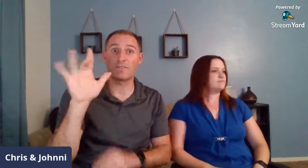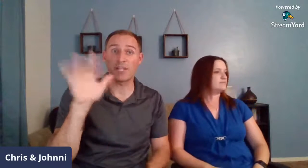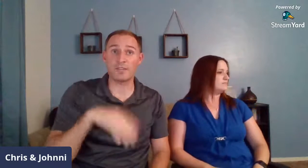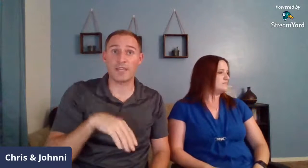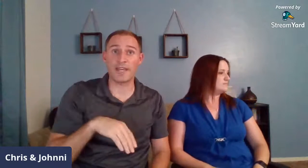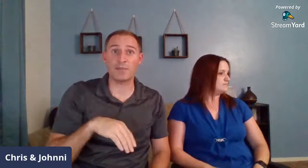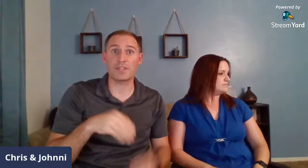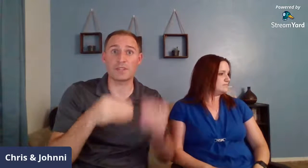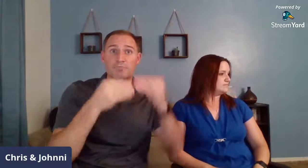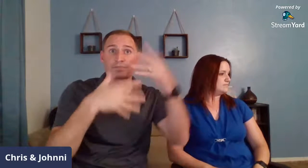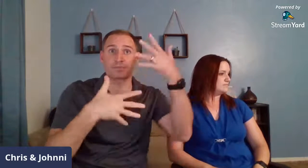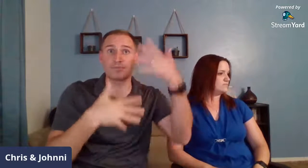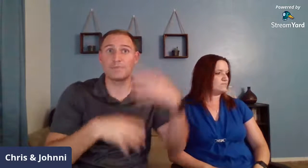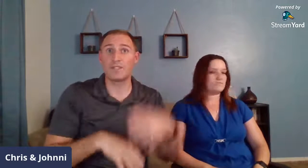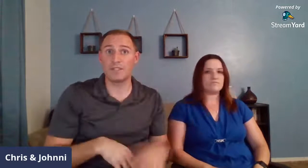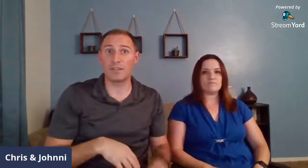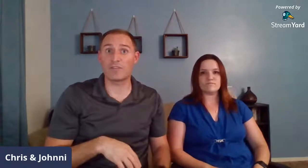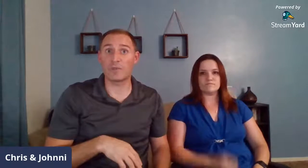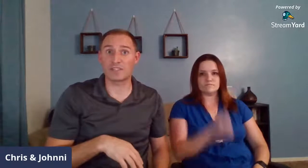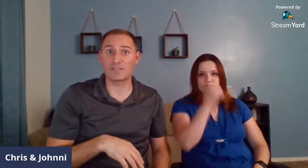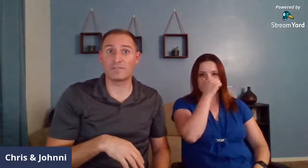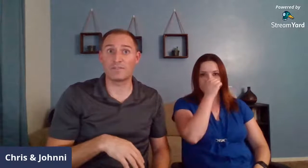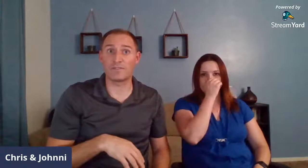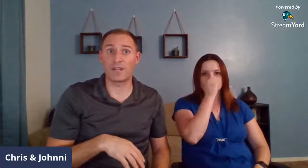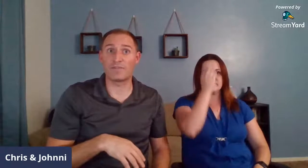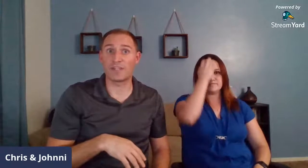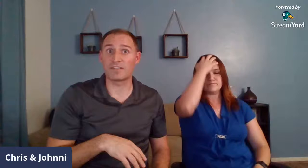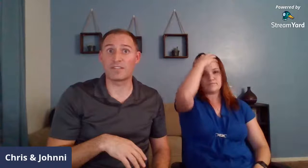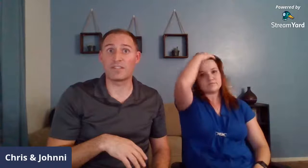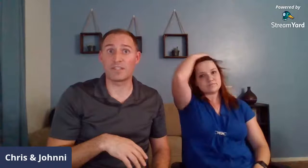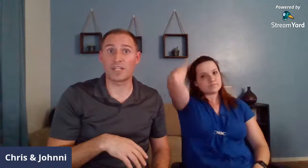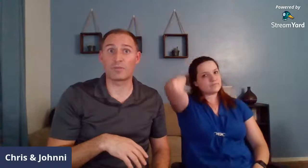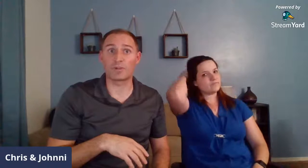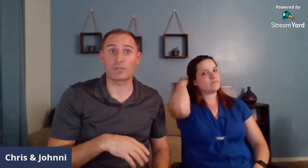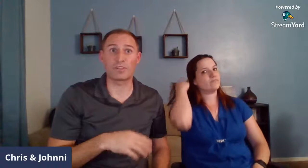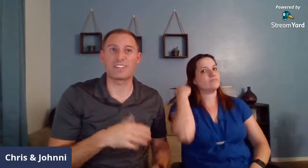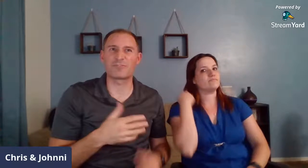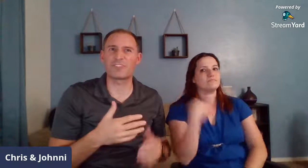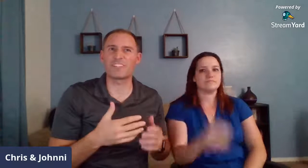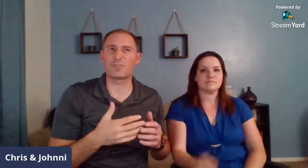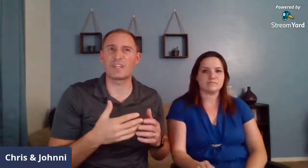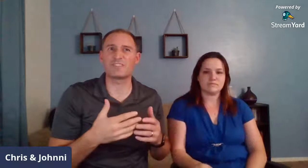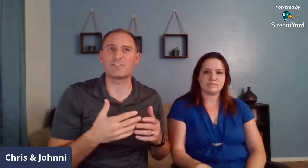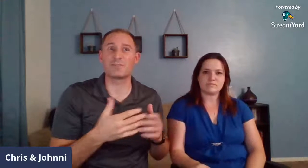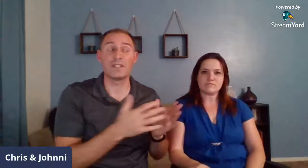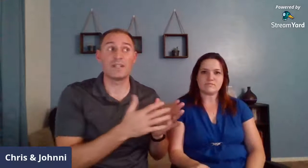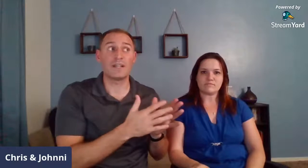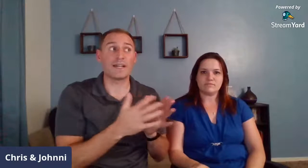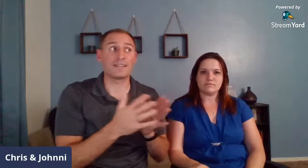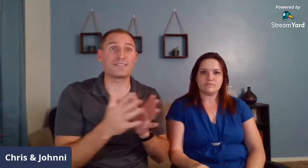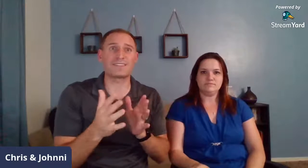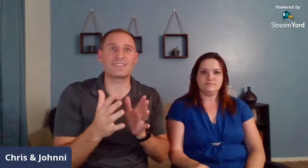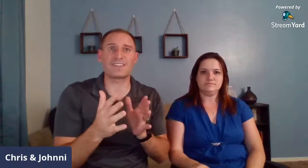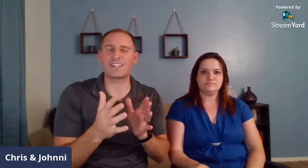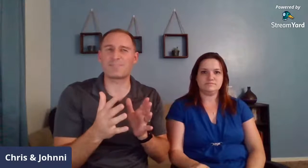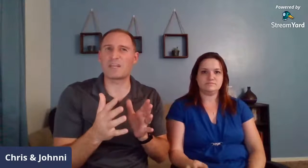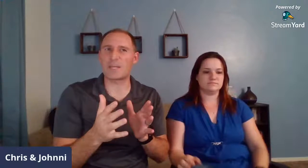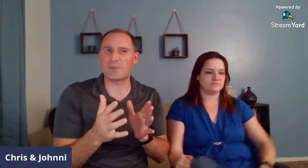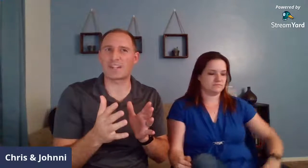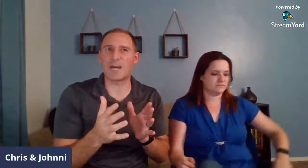video tab, and you have a bunch of videos that you can kind of work through. And it's a really good way to kind of pick up on a common